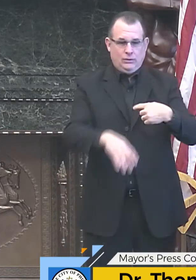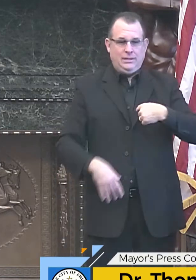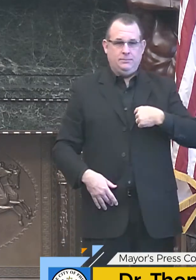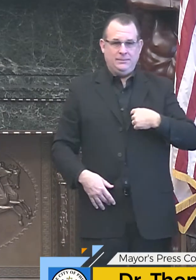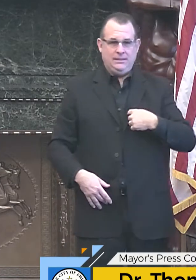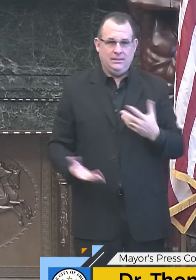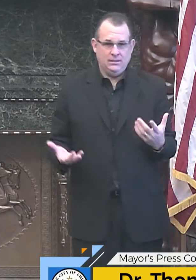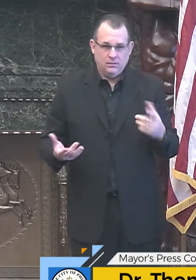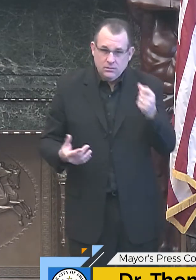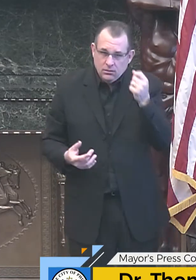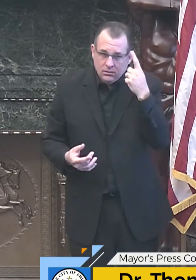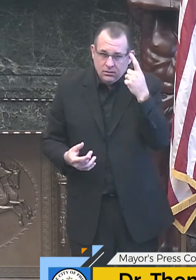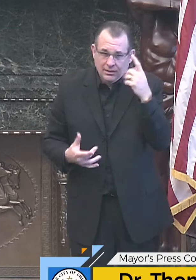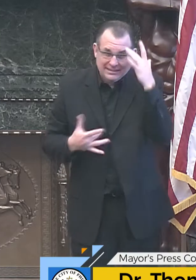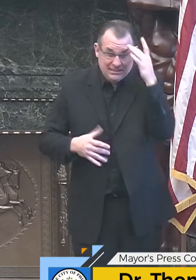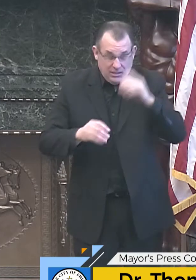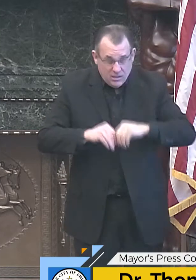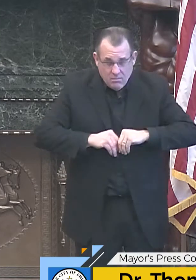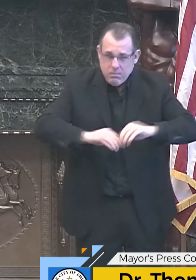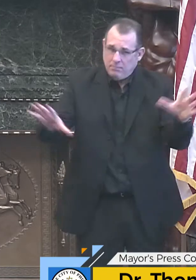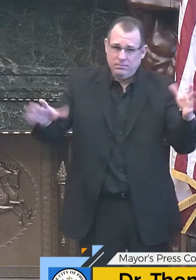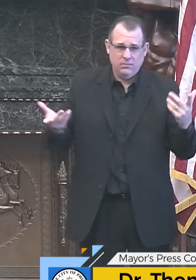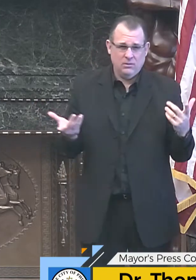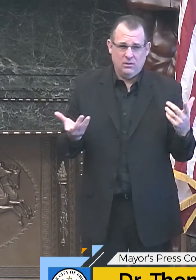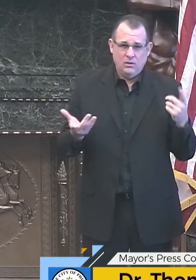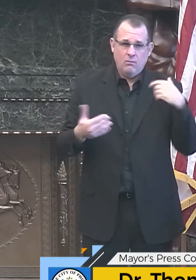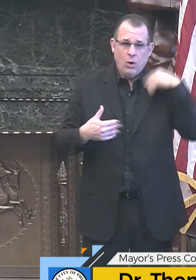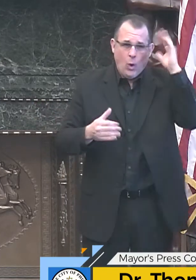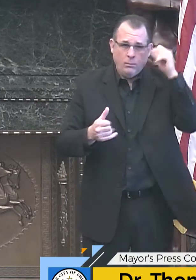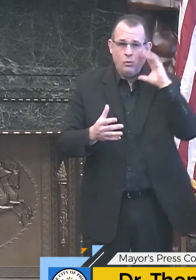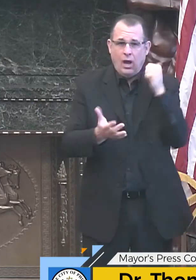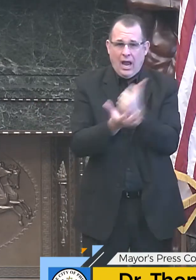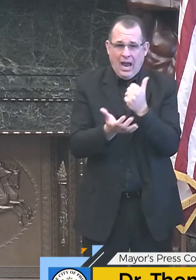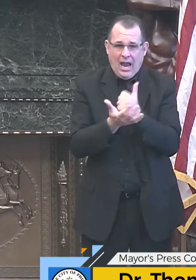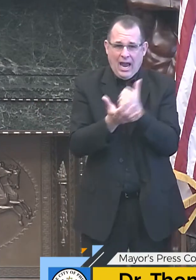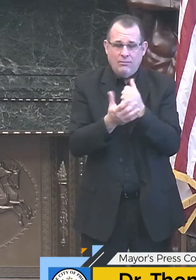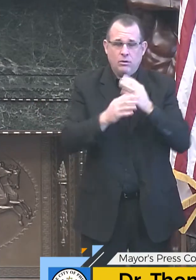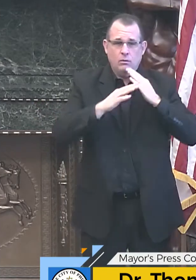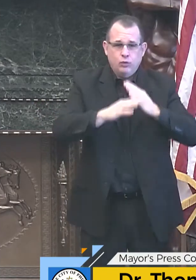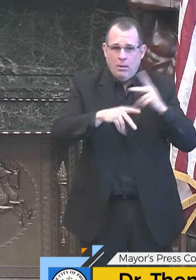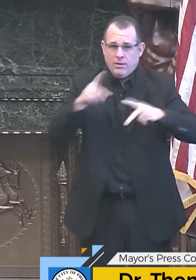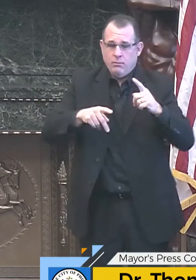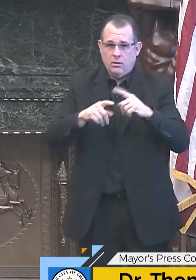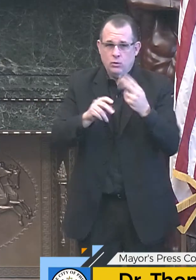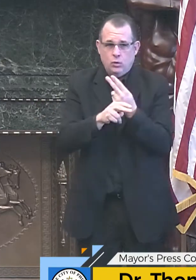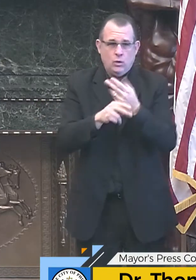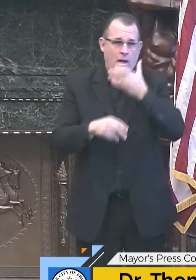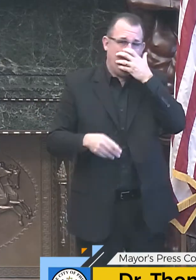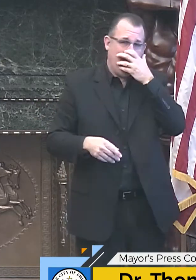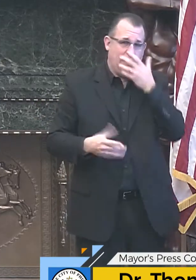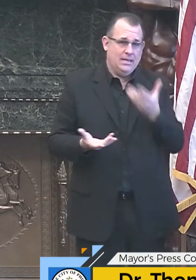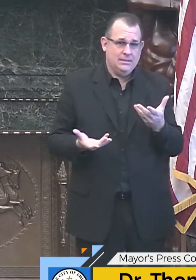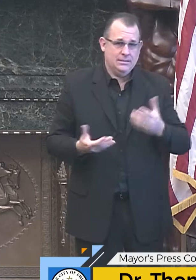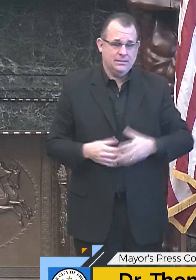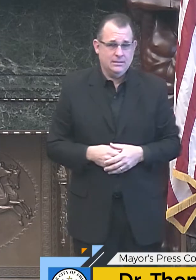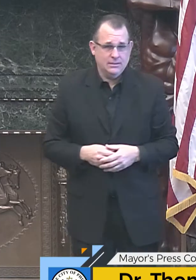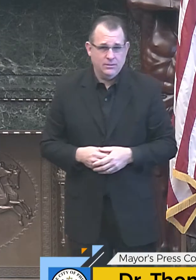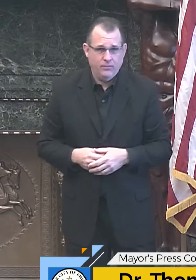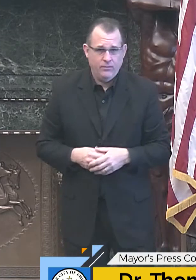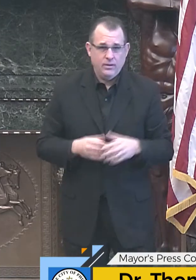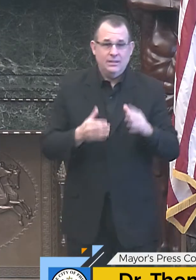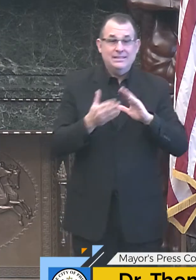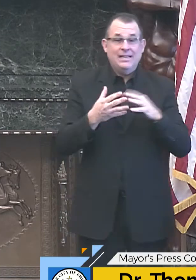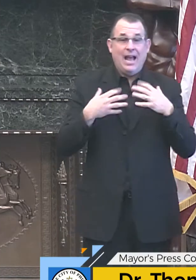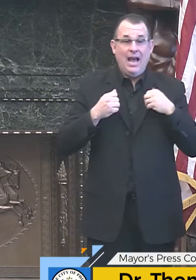widespread enough that this recommendation will help protect the people around those who are wearing a mask. So the City Health Department will follow